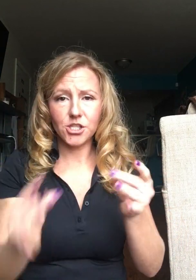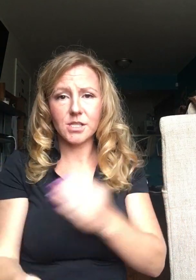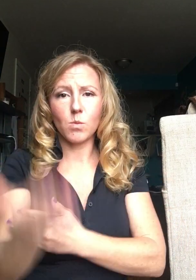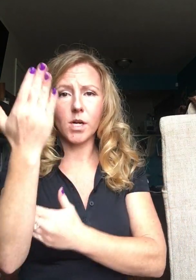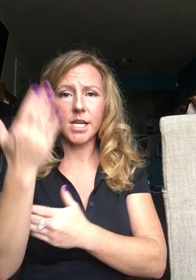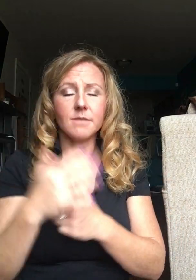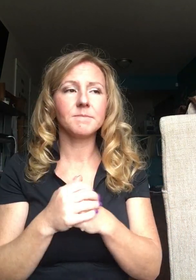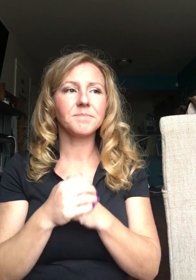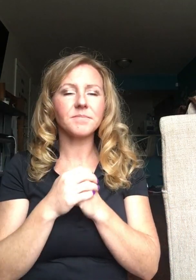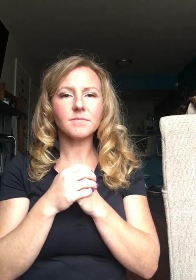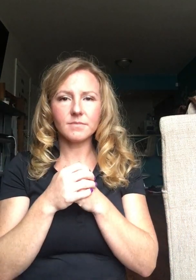this morning,